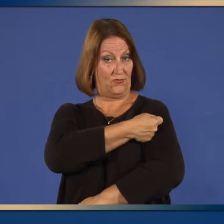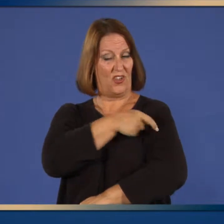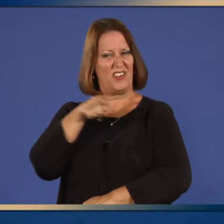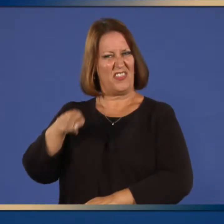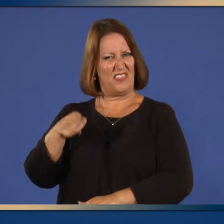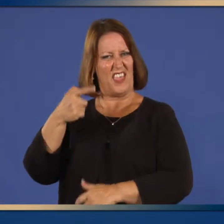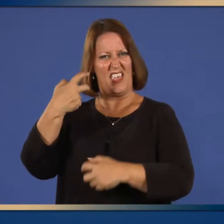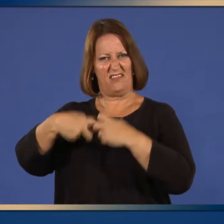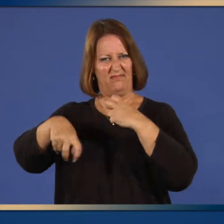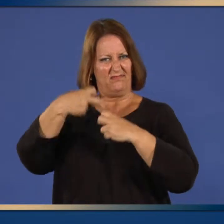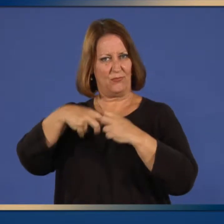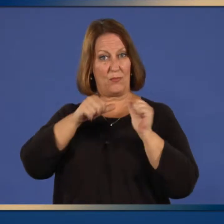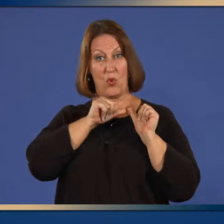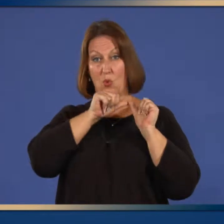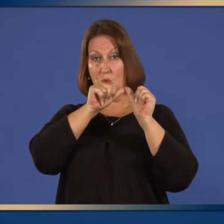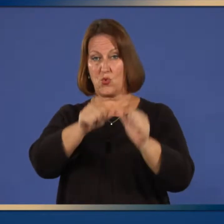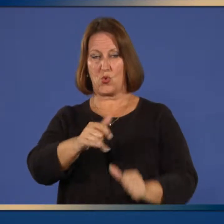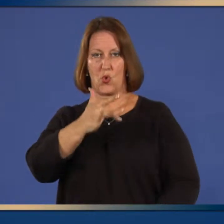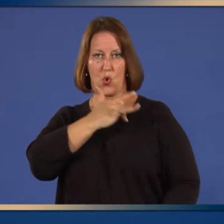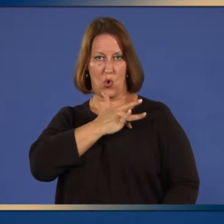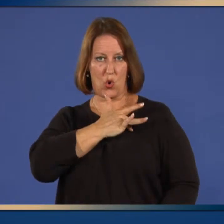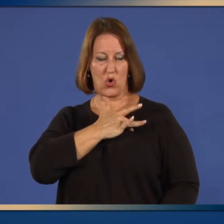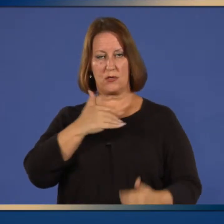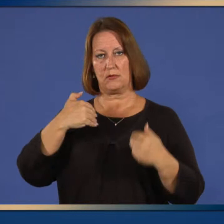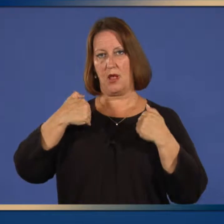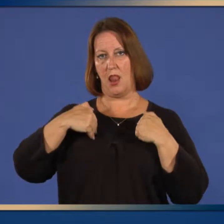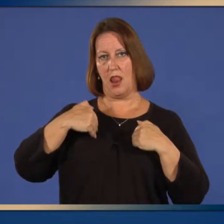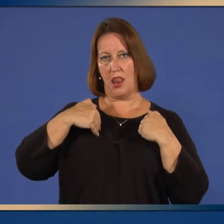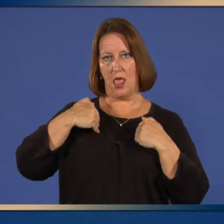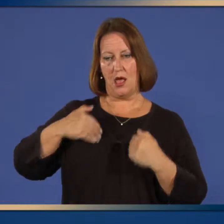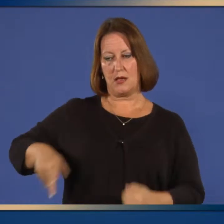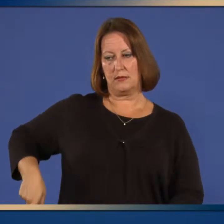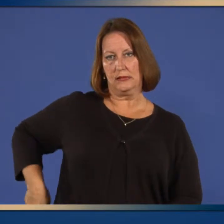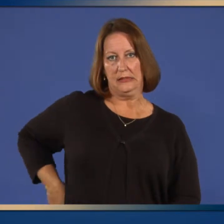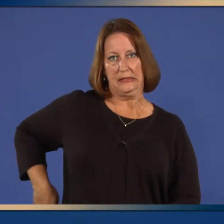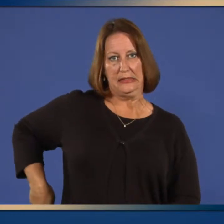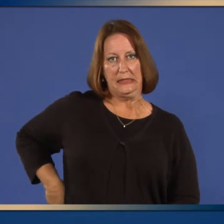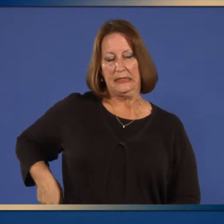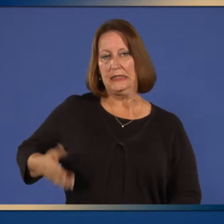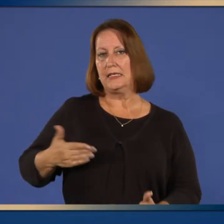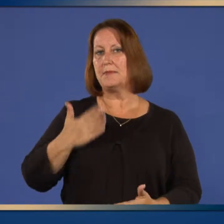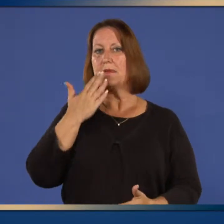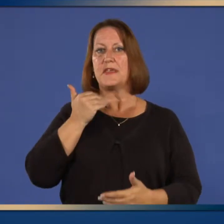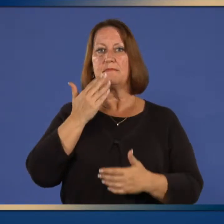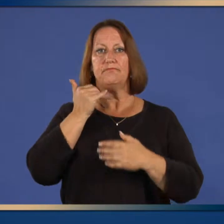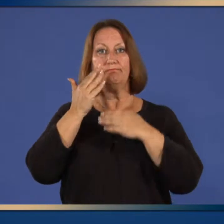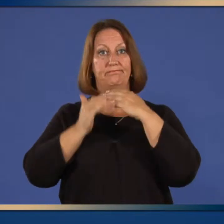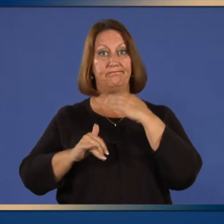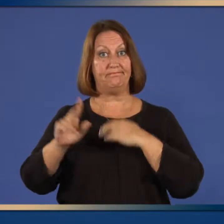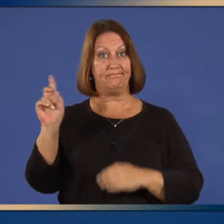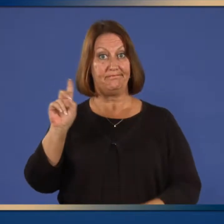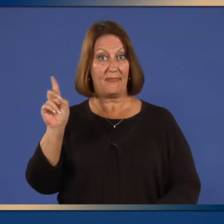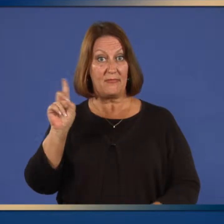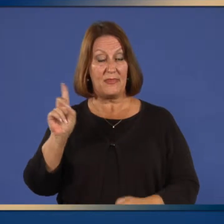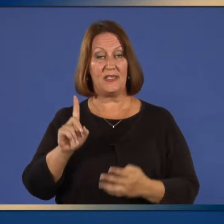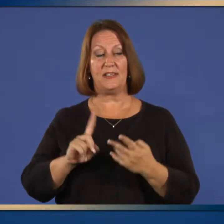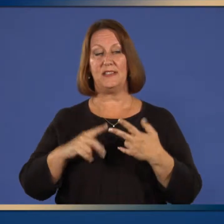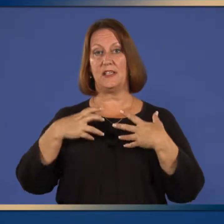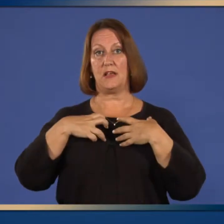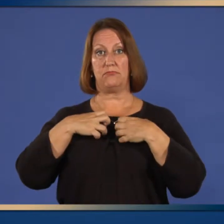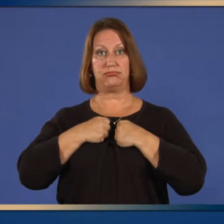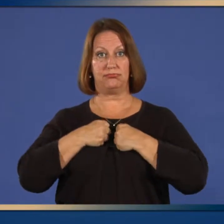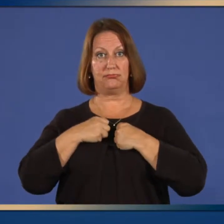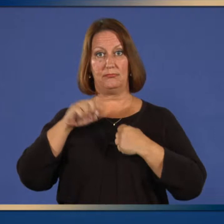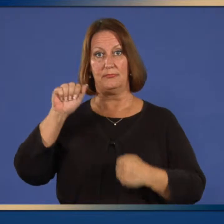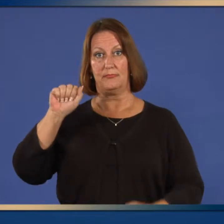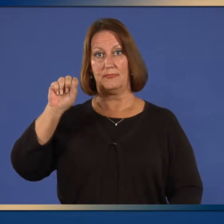has the child had a health problem with lung, heart, kidney, or metabolic